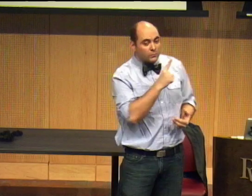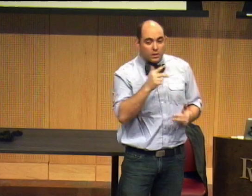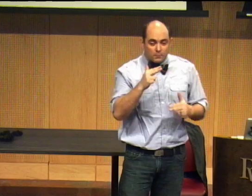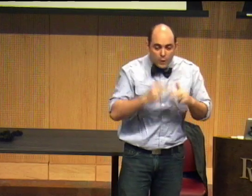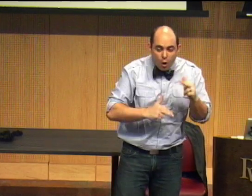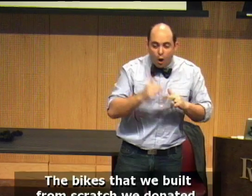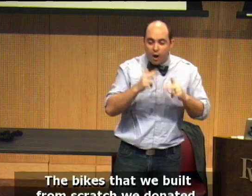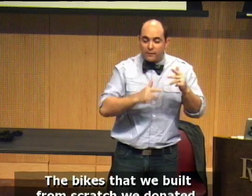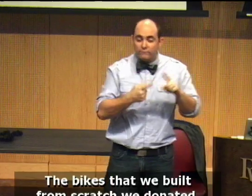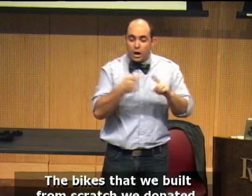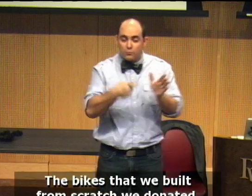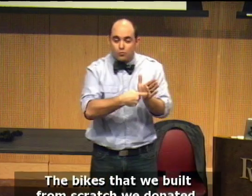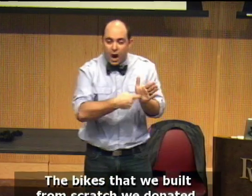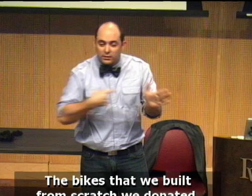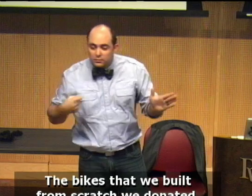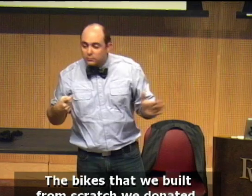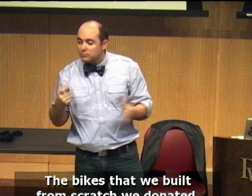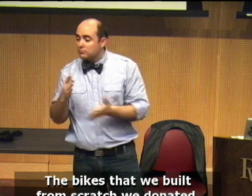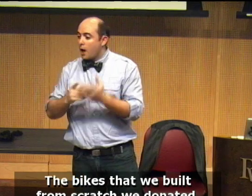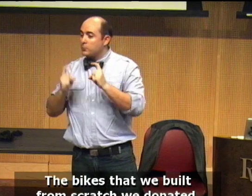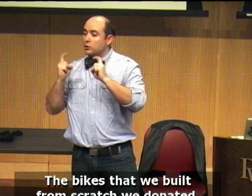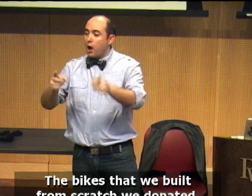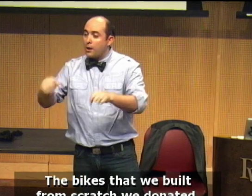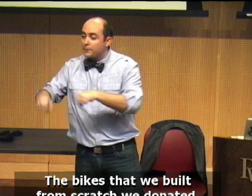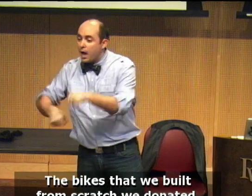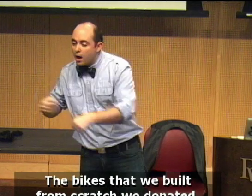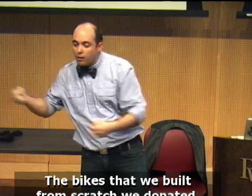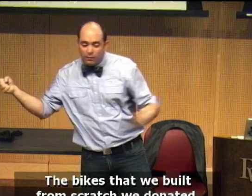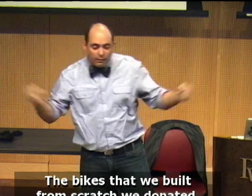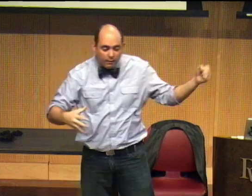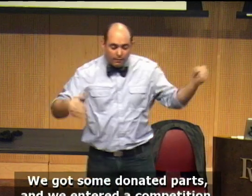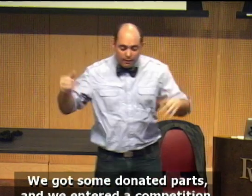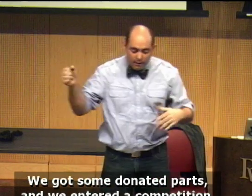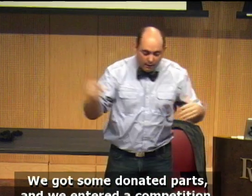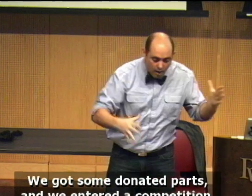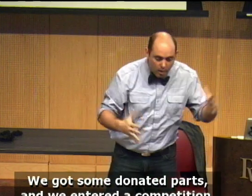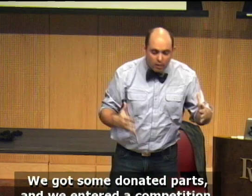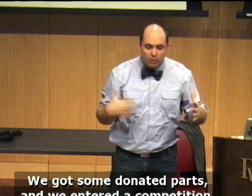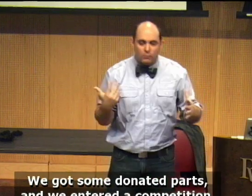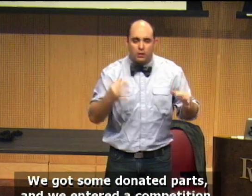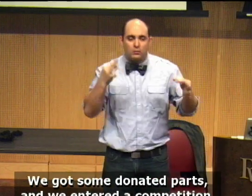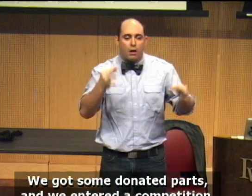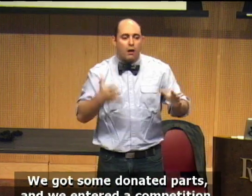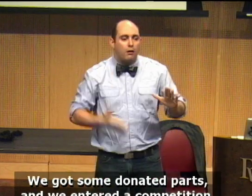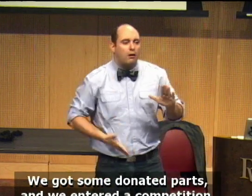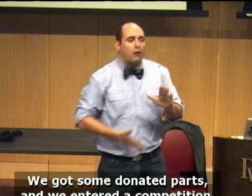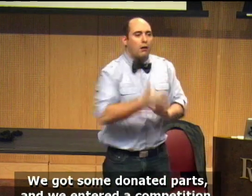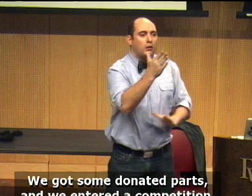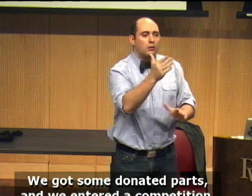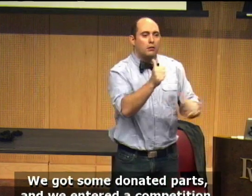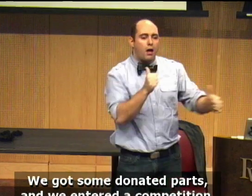The bikes that we built from scratch. We donated, we got some donated parts, and we entered a